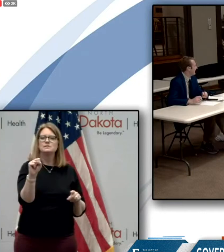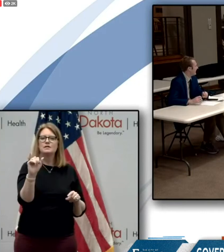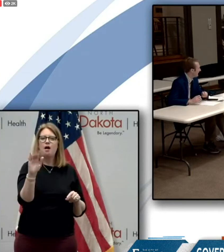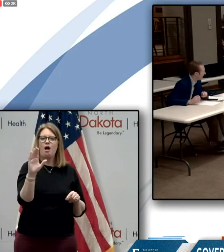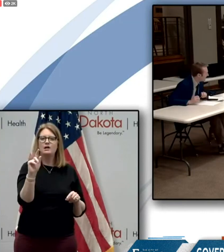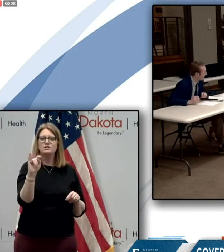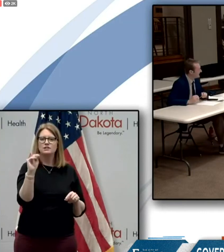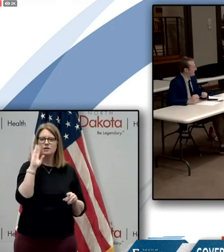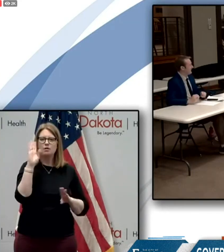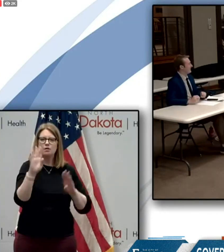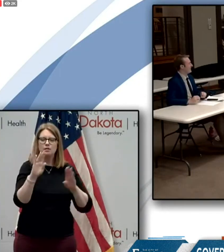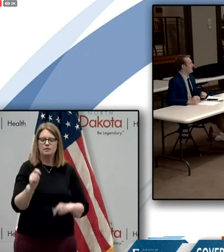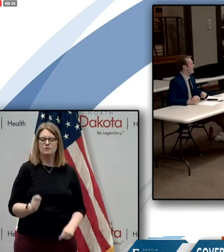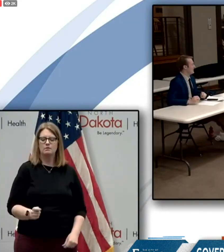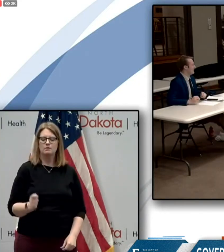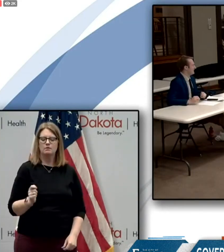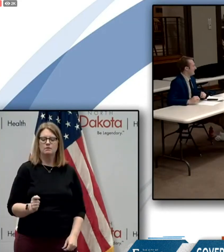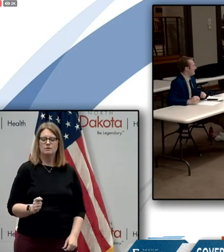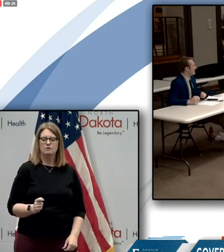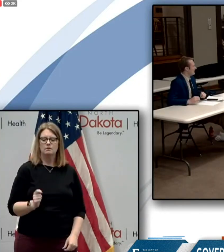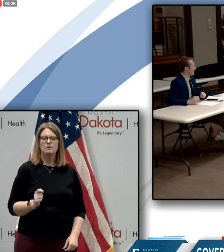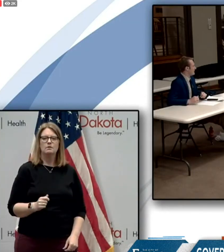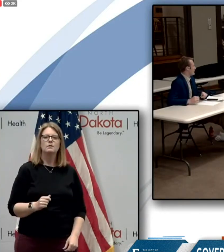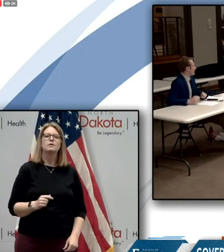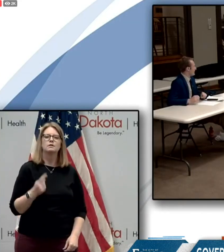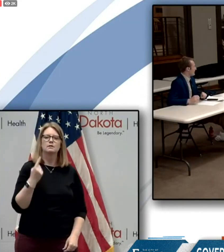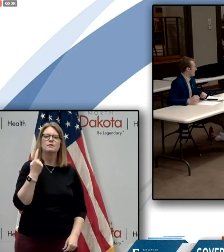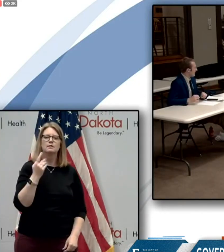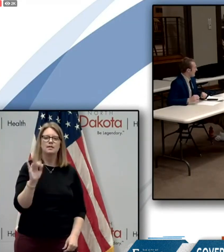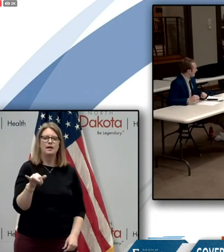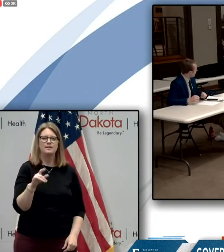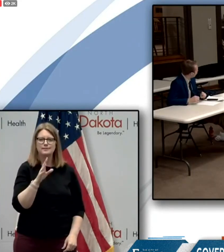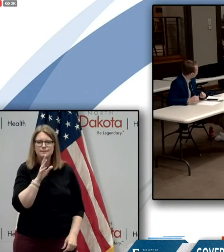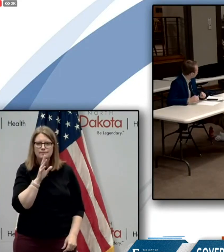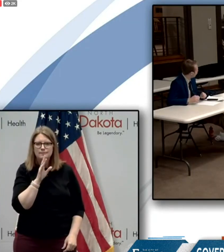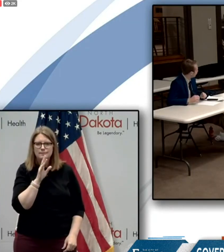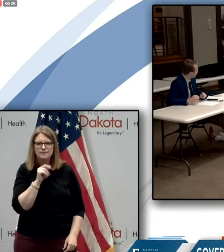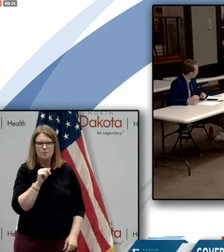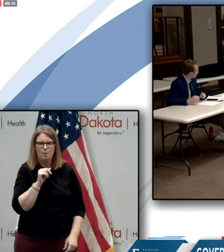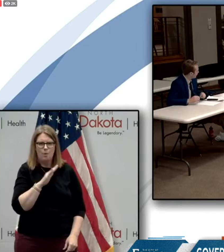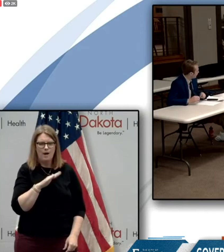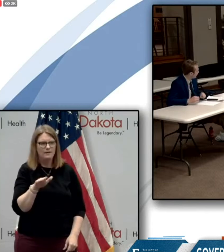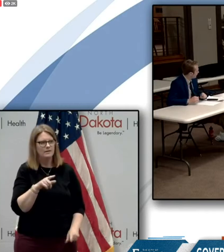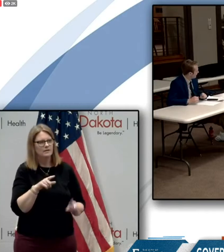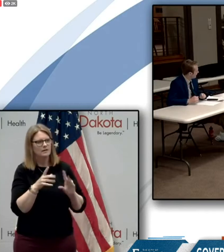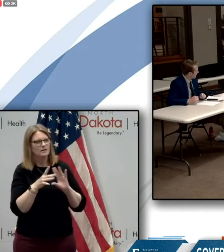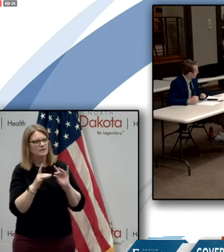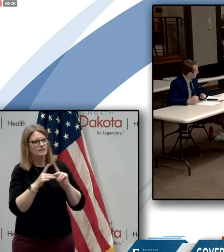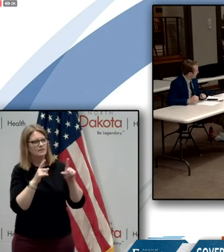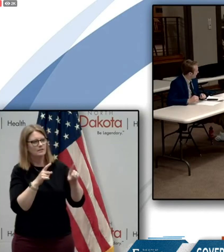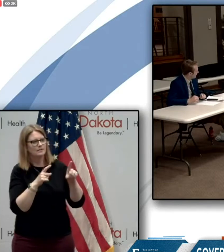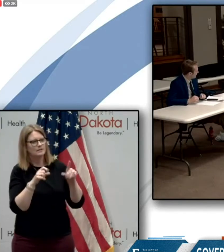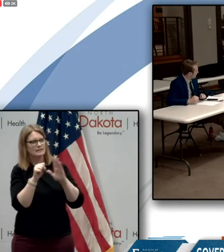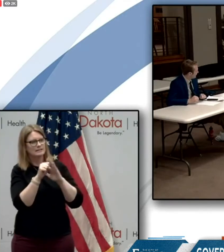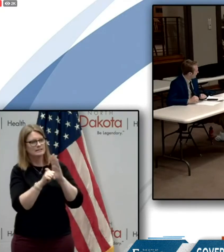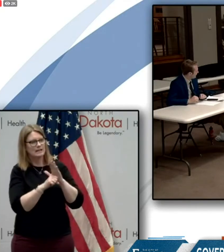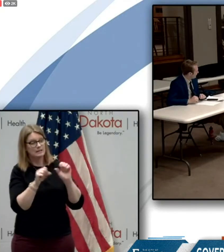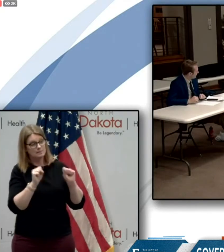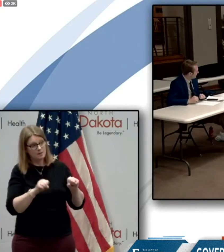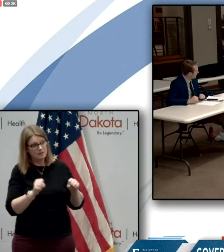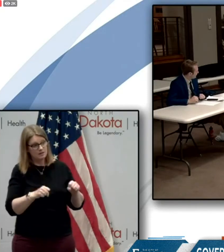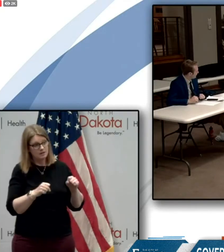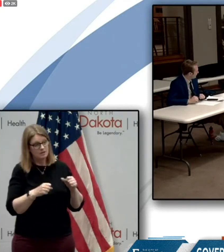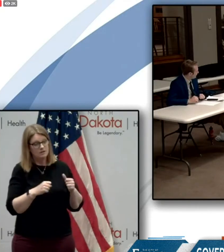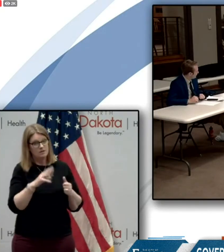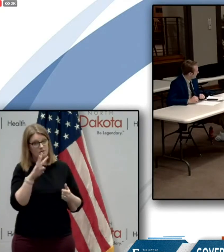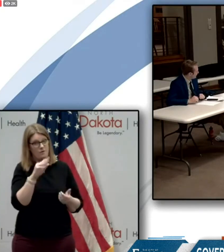really be really listening for the little nod there. Don't need to talk loud. You mentioned that the state has the capacity to